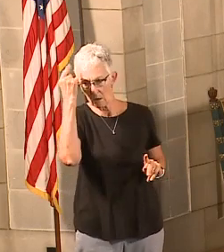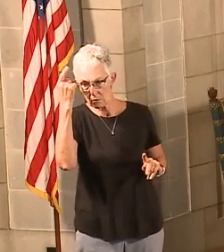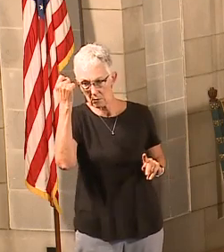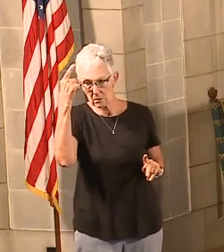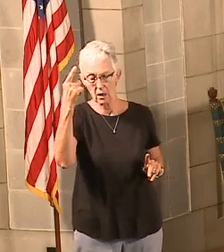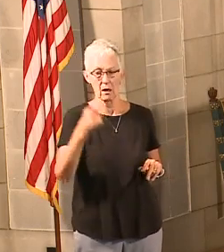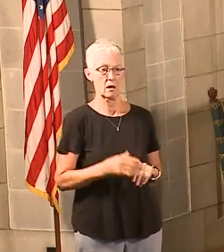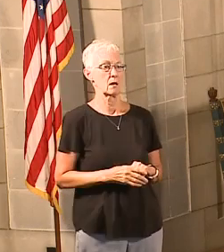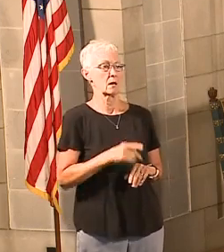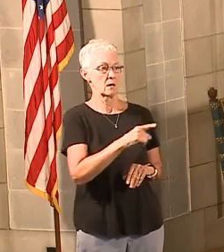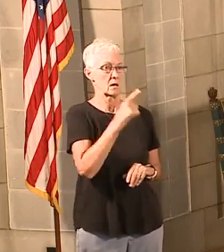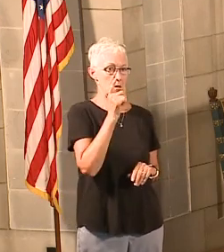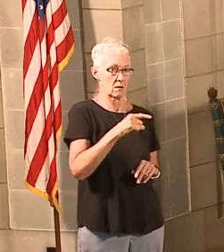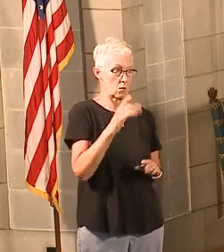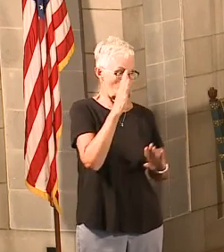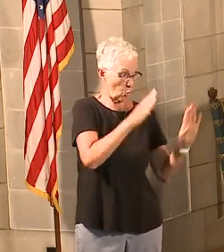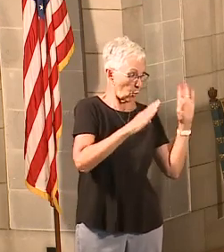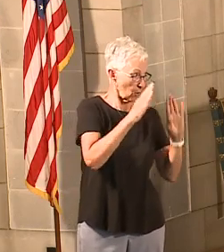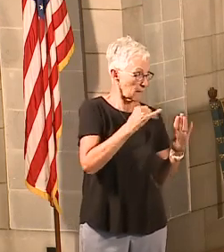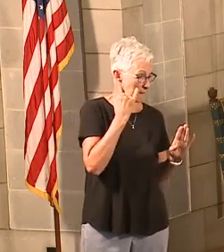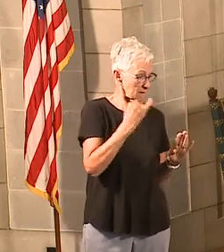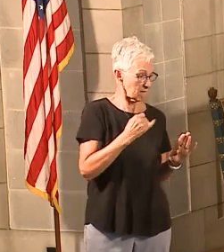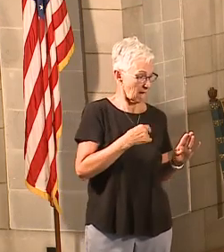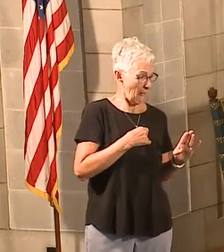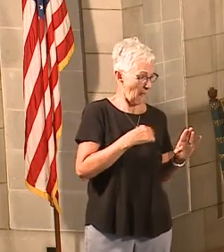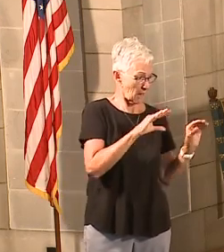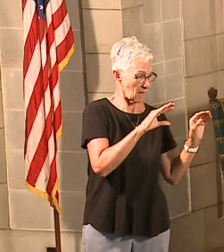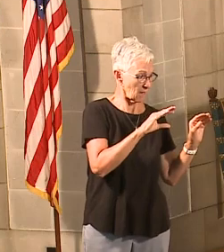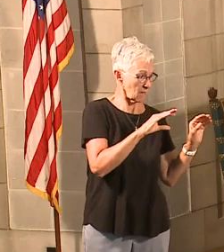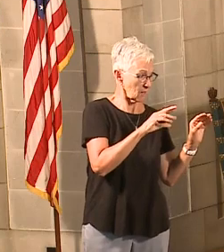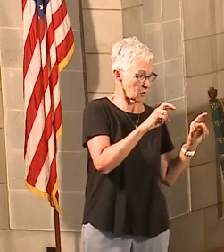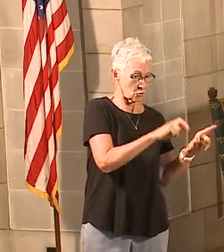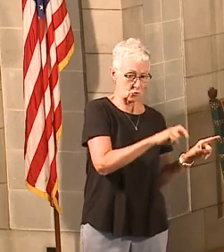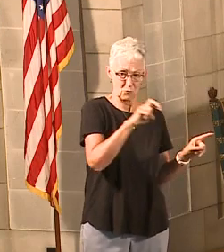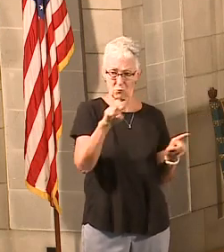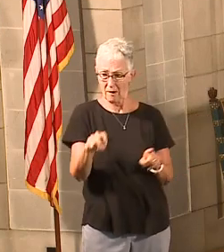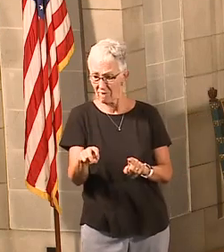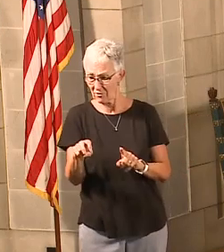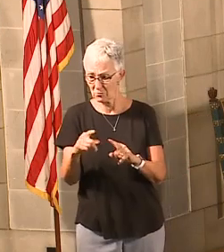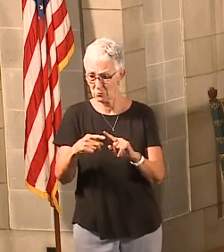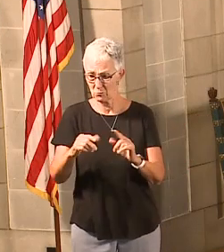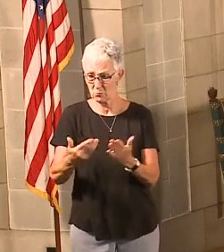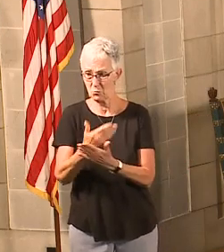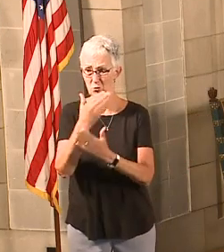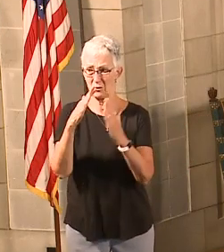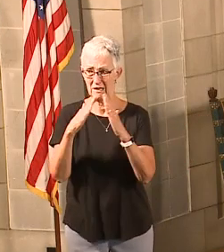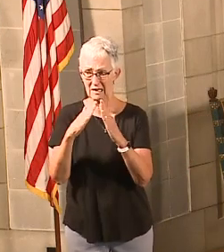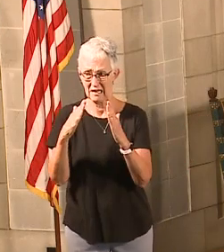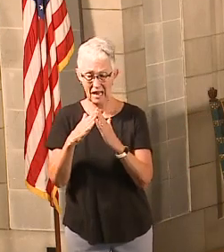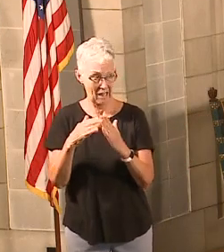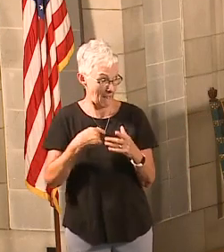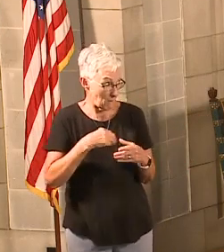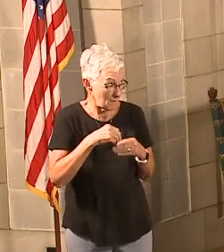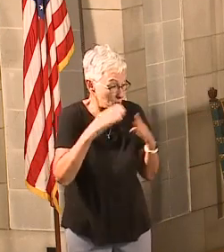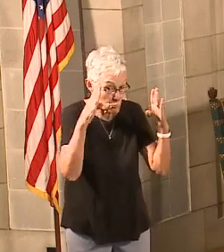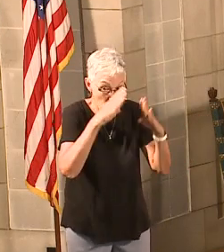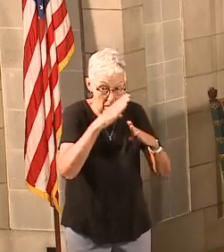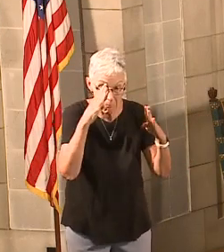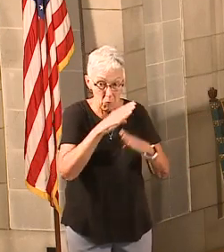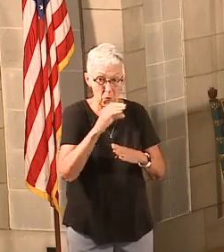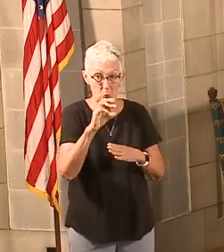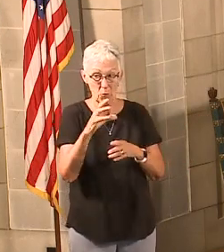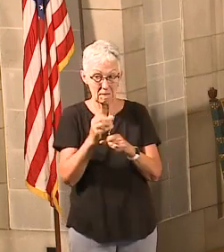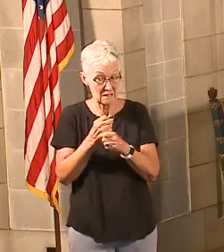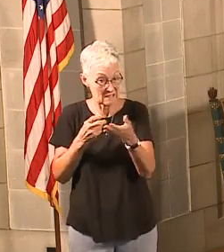wouldn't have to worry about if they were going from one city to another, that they're going to be somehow getting in trouble or maybe getting a ticket written for not doing the